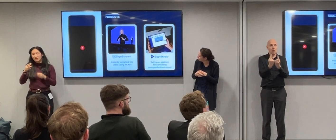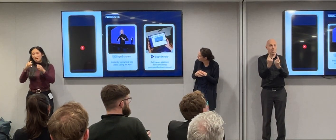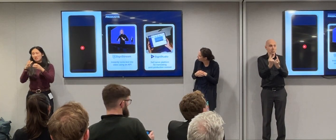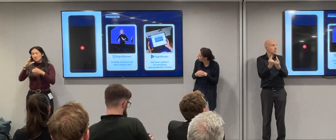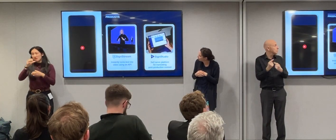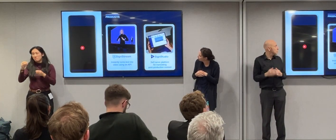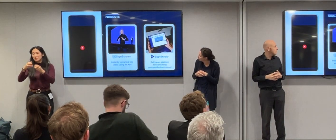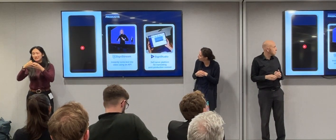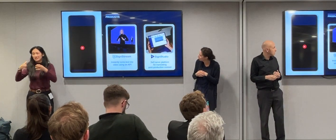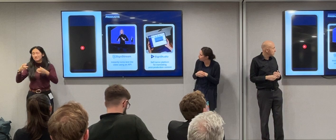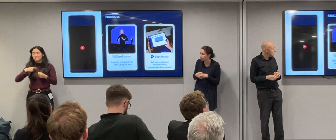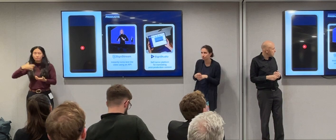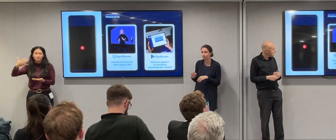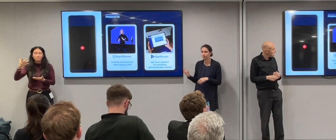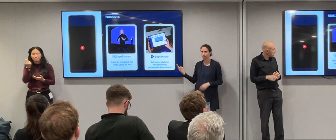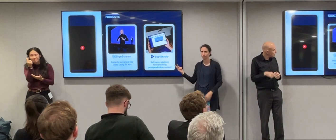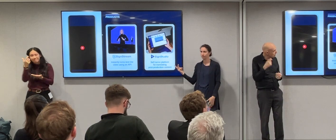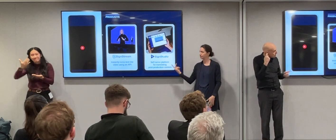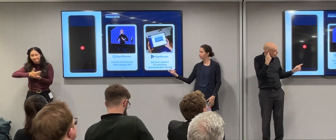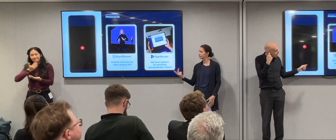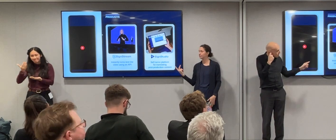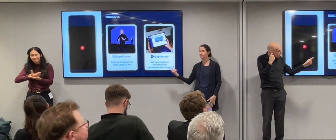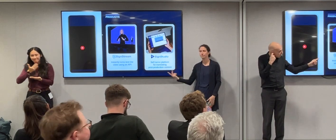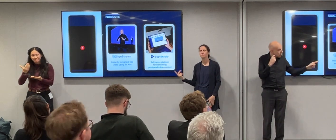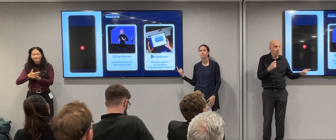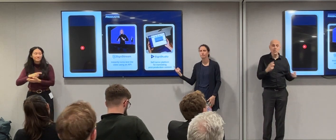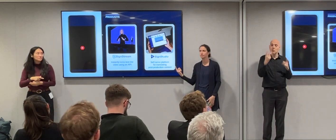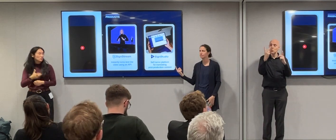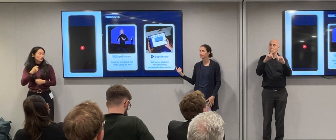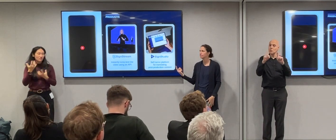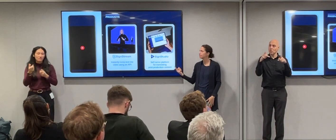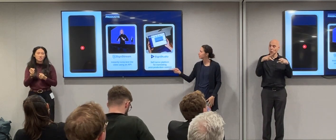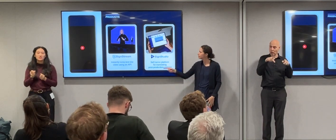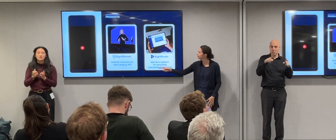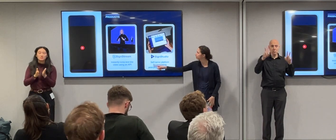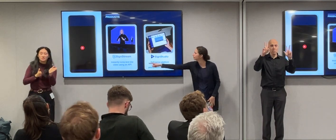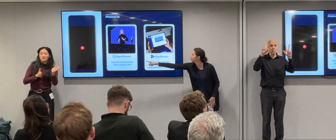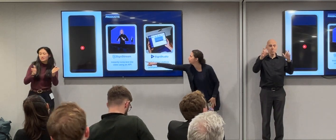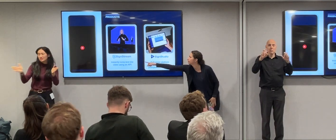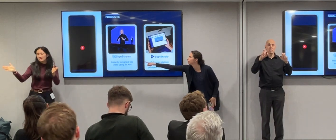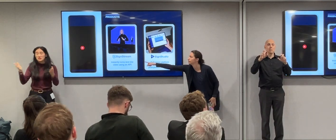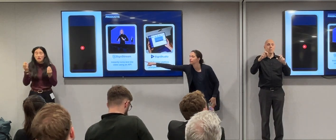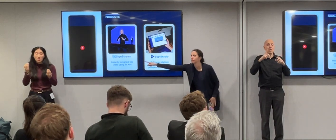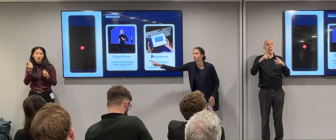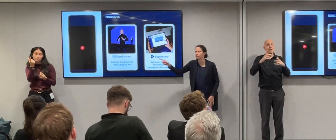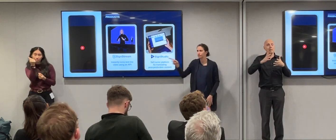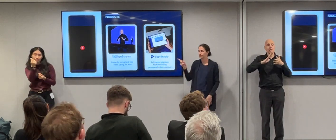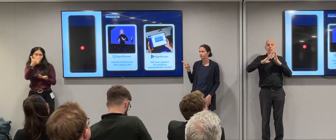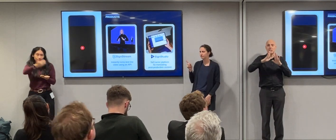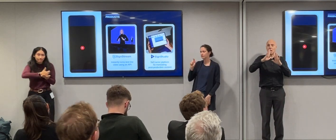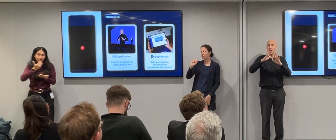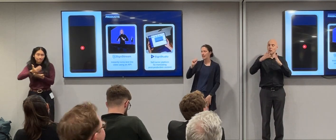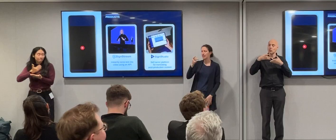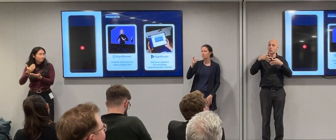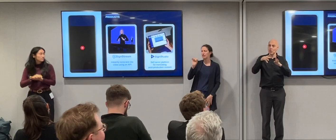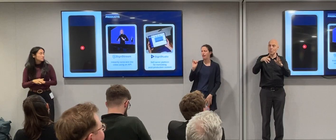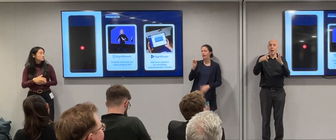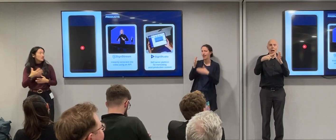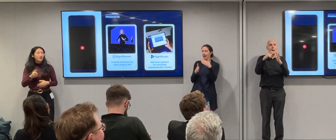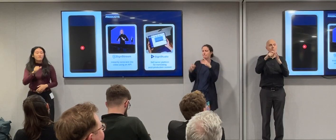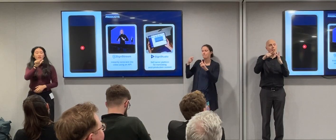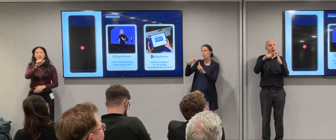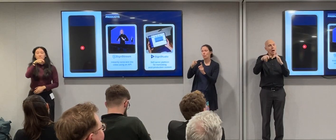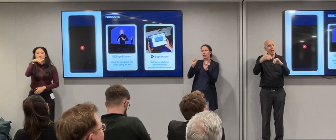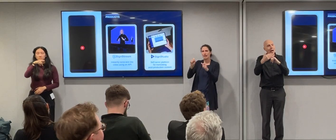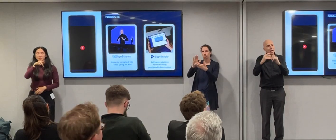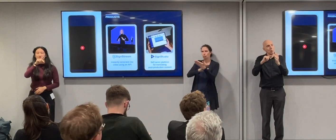We have two ways of clients using this. One called SignStream, which is an API endpoint where you can